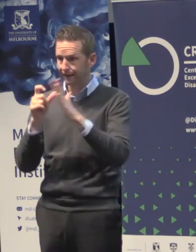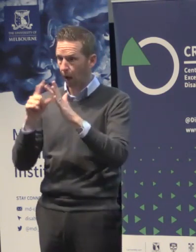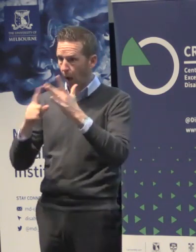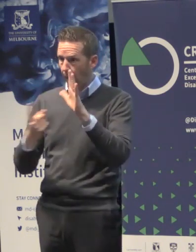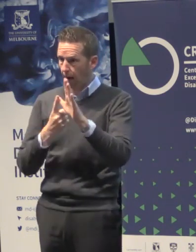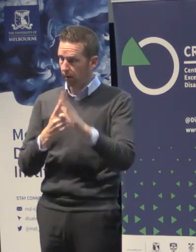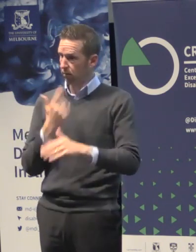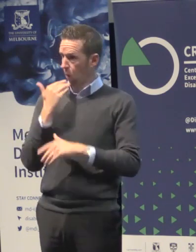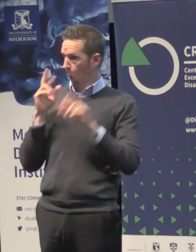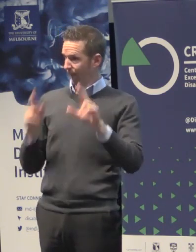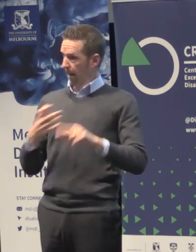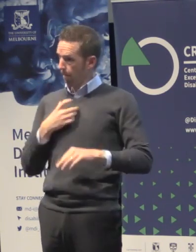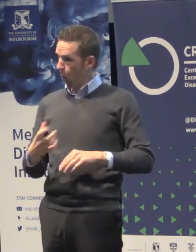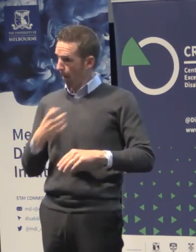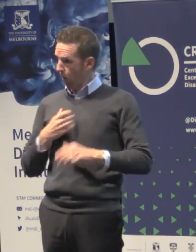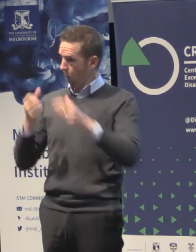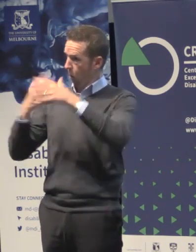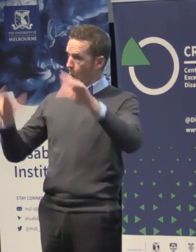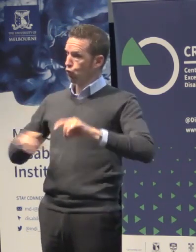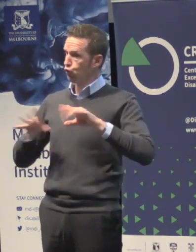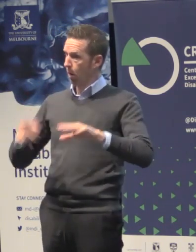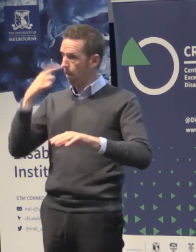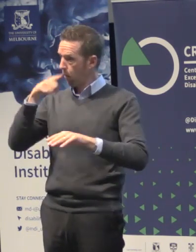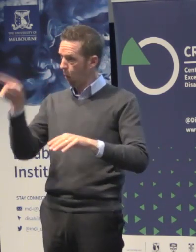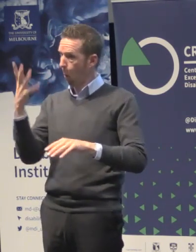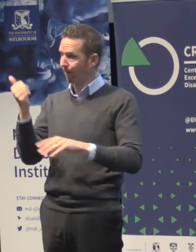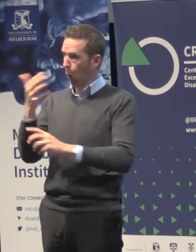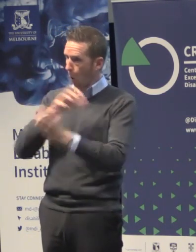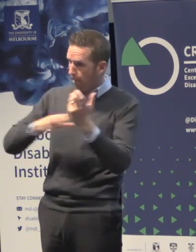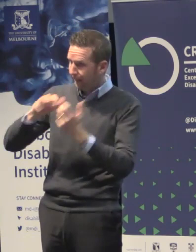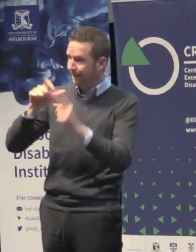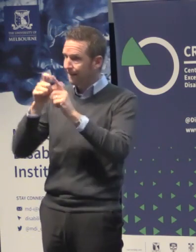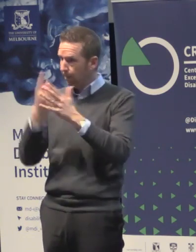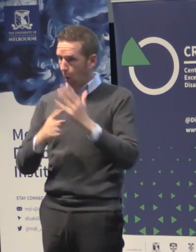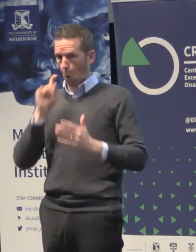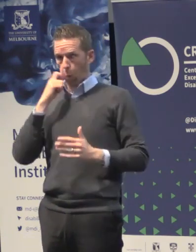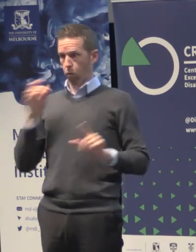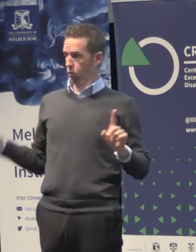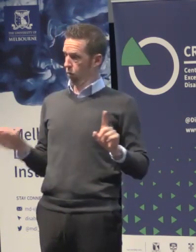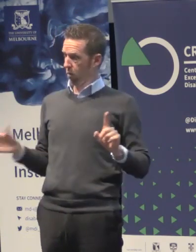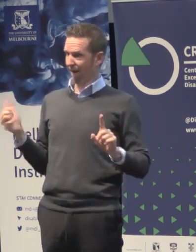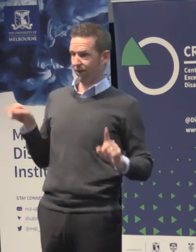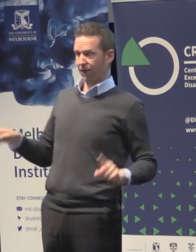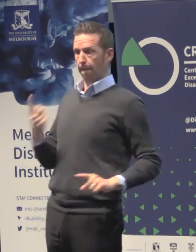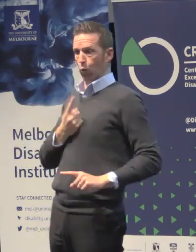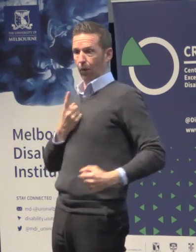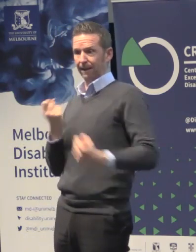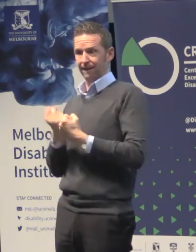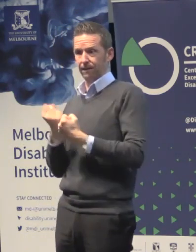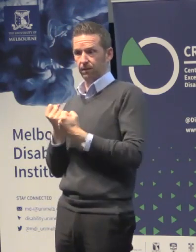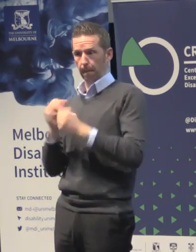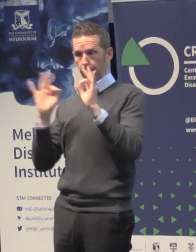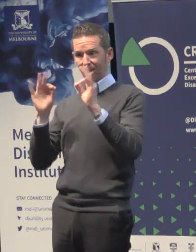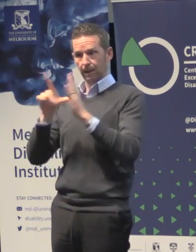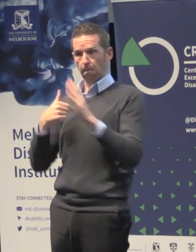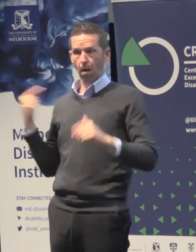will be something that more and more Australians with complex disability will be experiencing. So it's timely that I come and